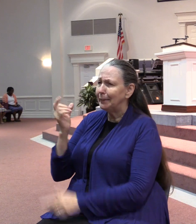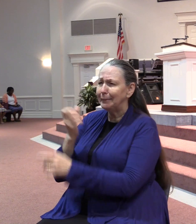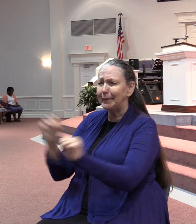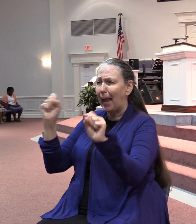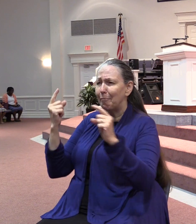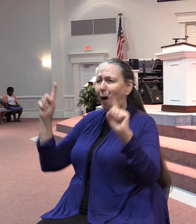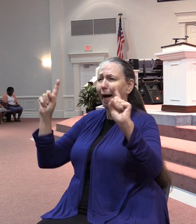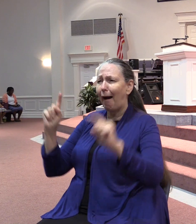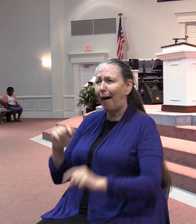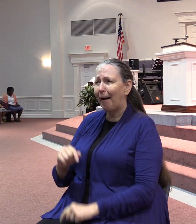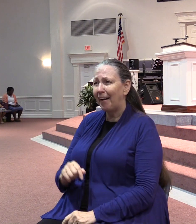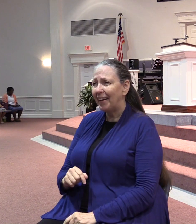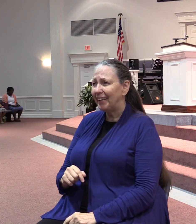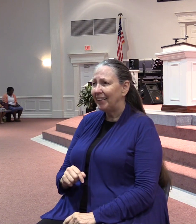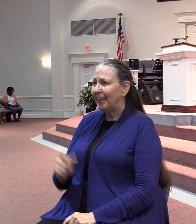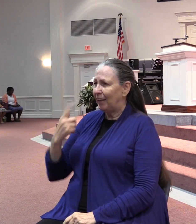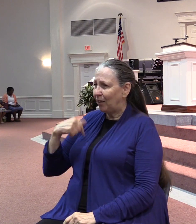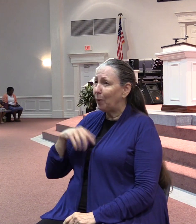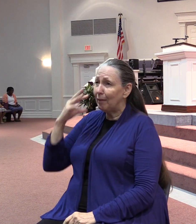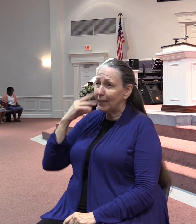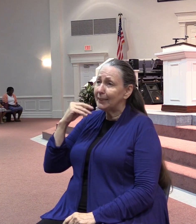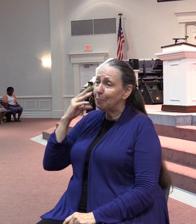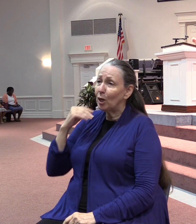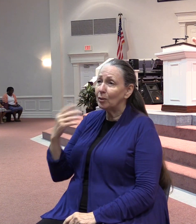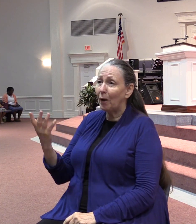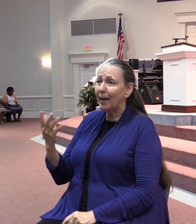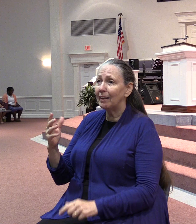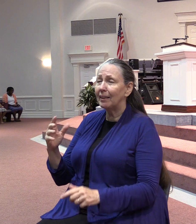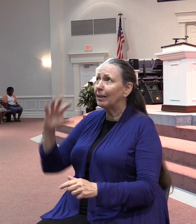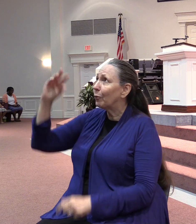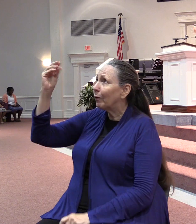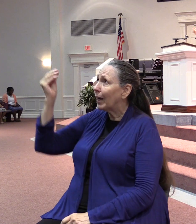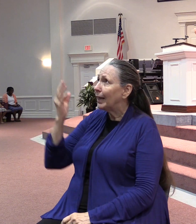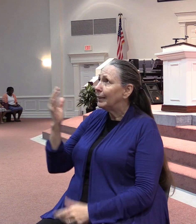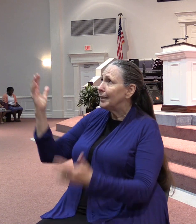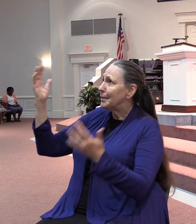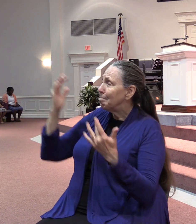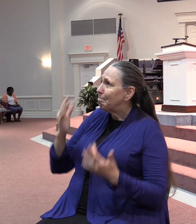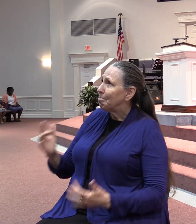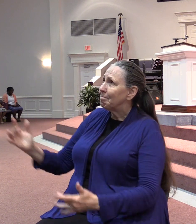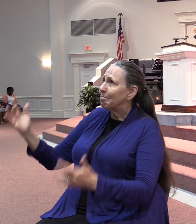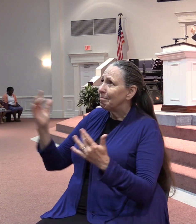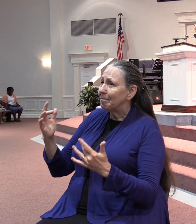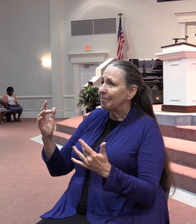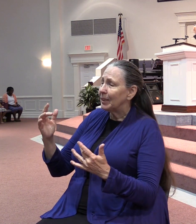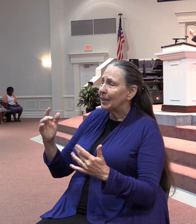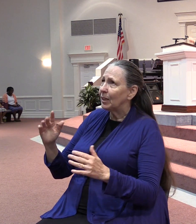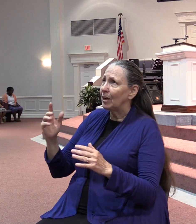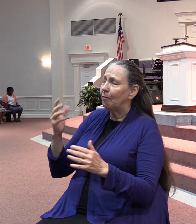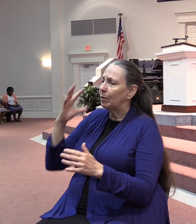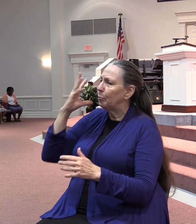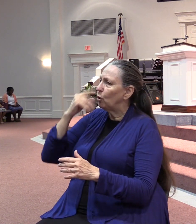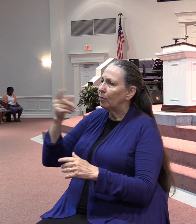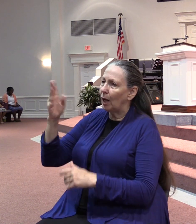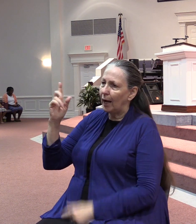redeemed. And we have experienced the grace and mercy of a just